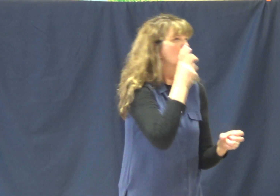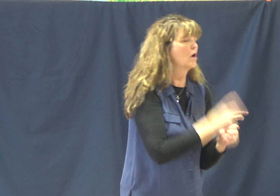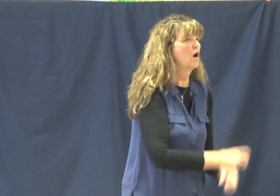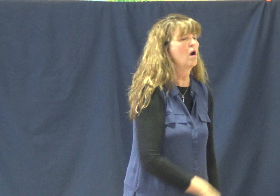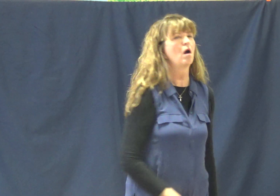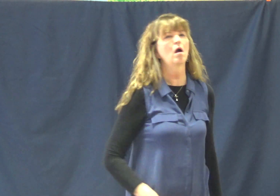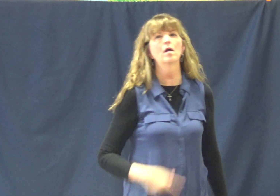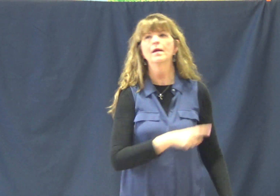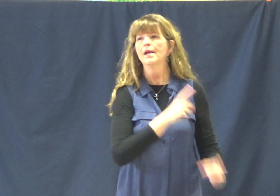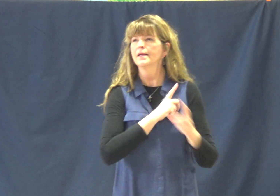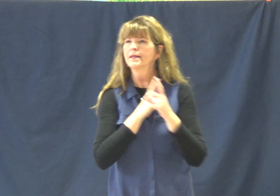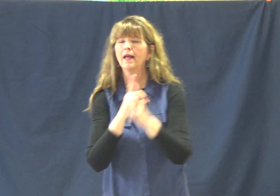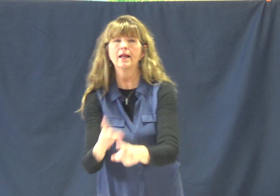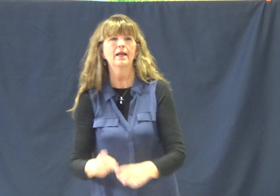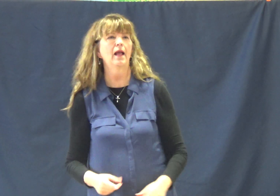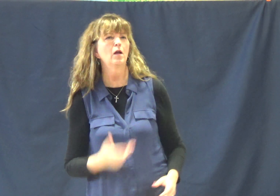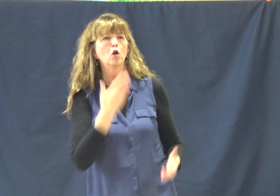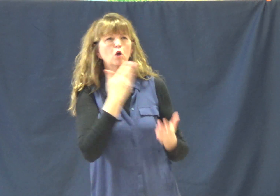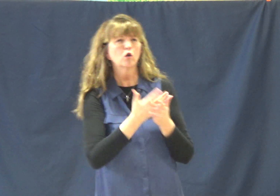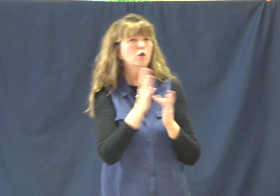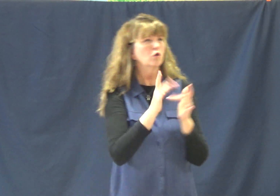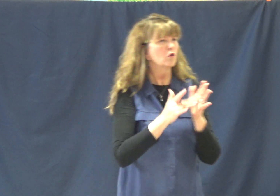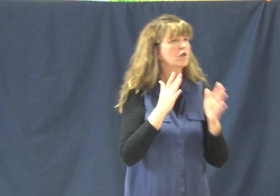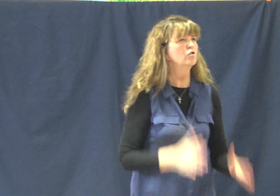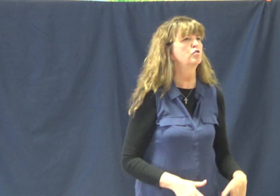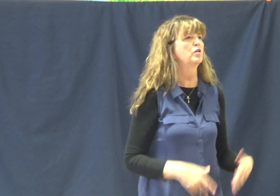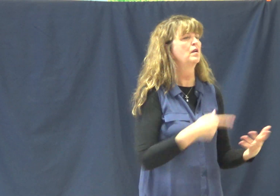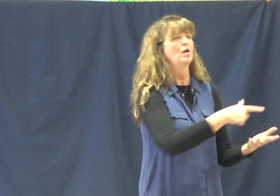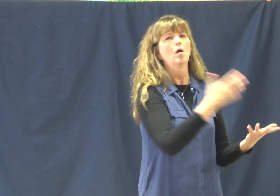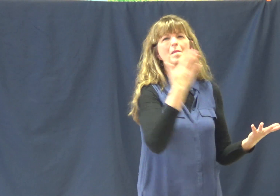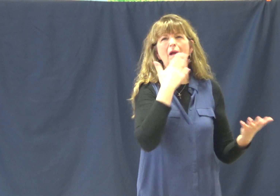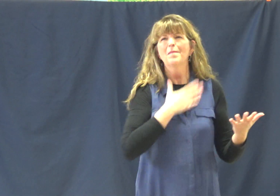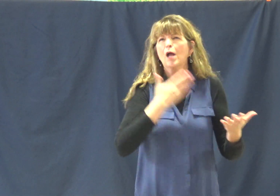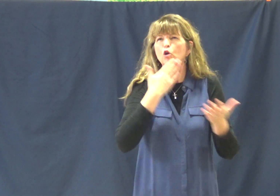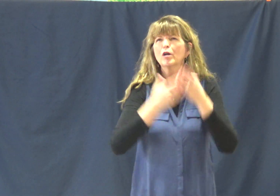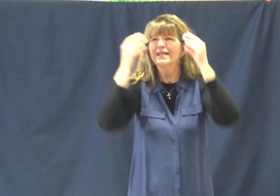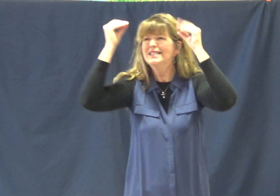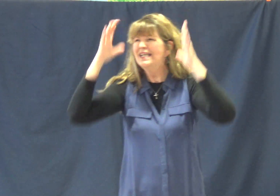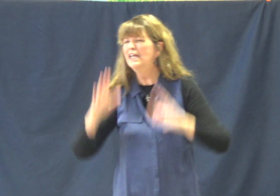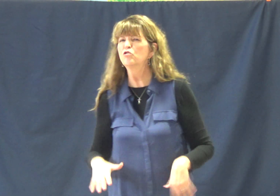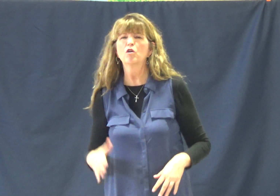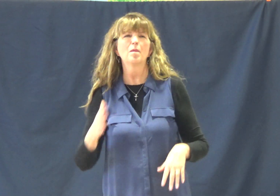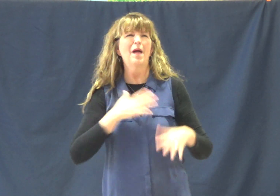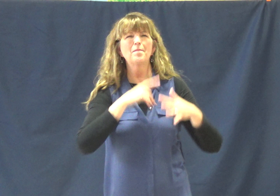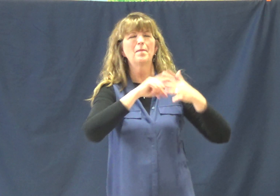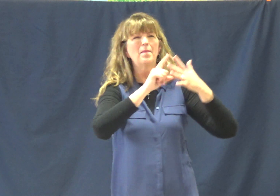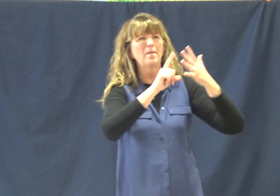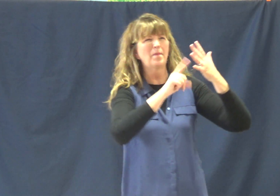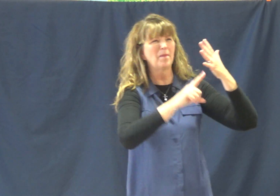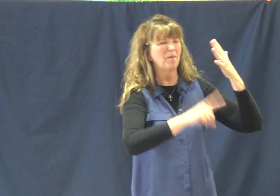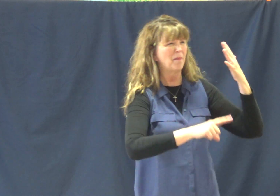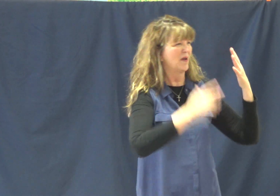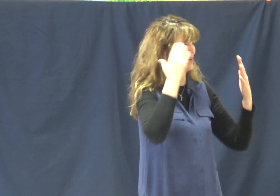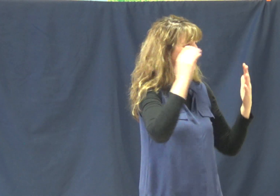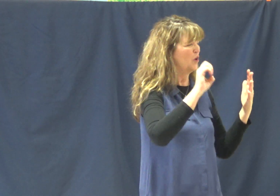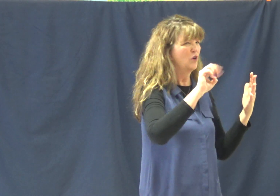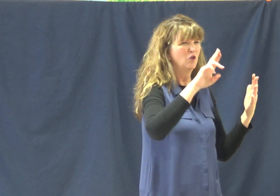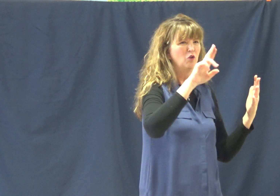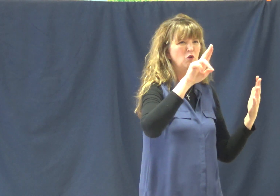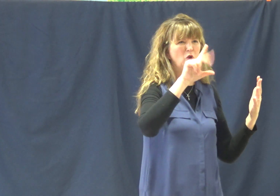often people will give a eulogy, talk about the person, give praise to the person who's passed, and talk about all the